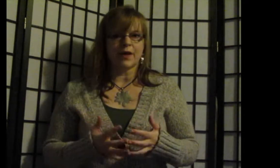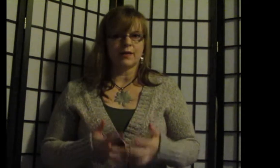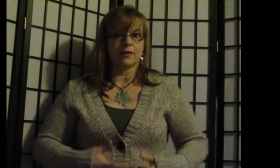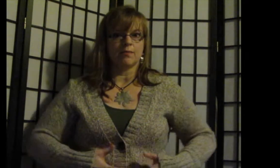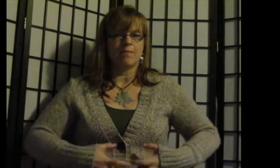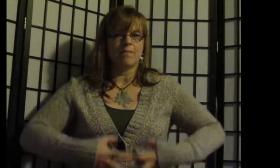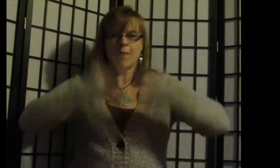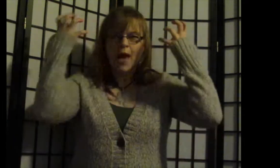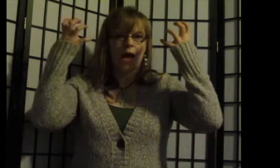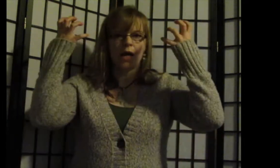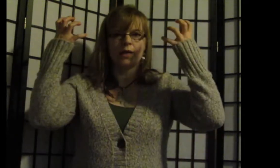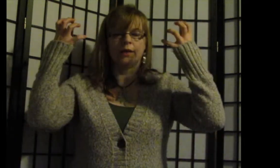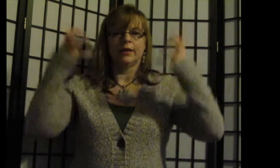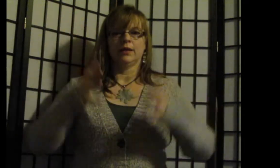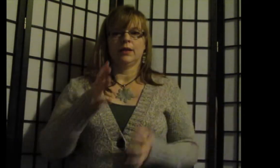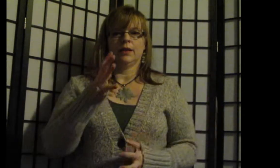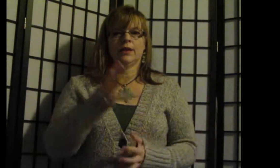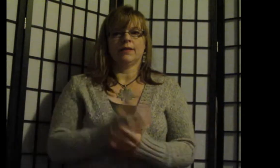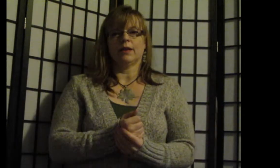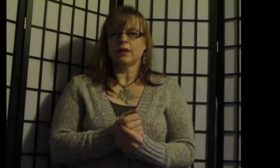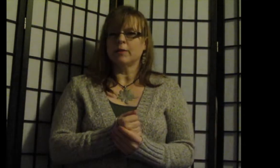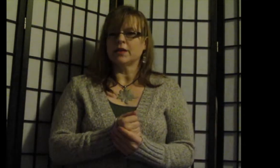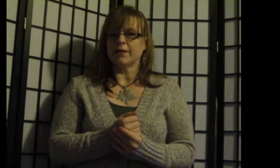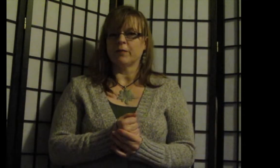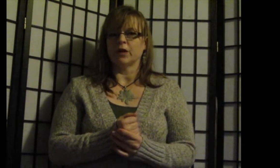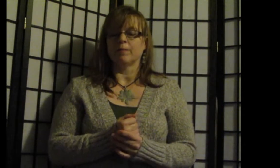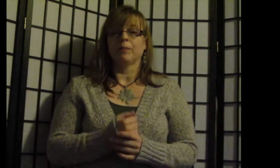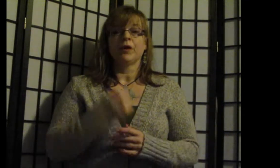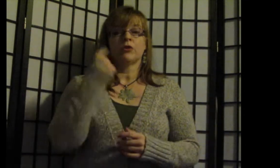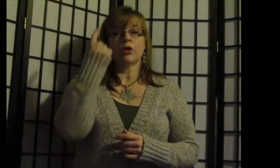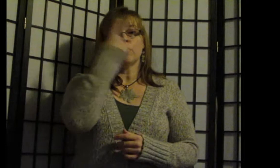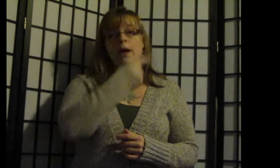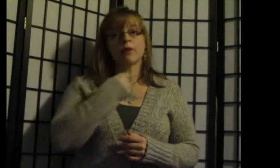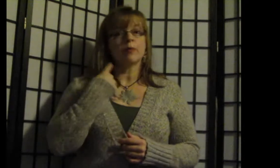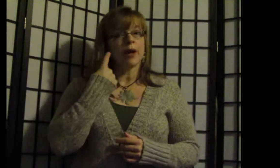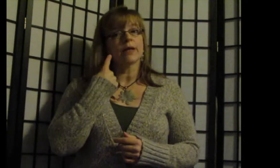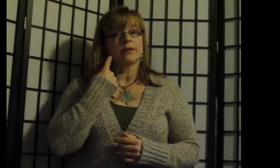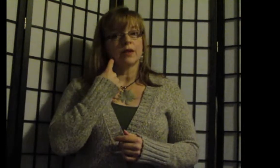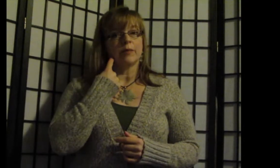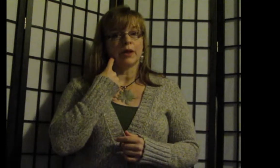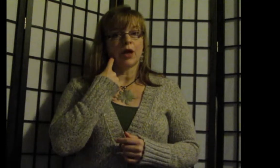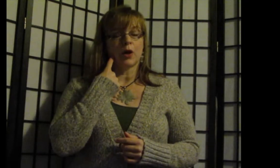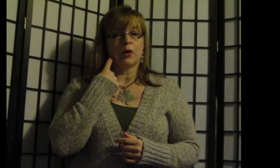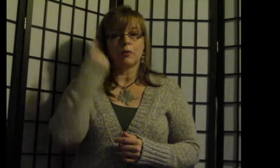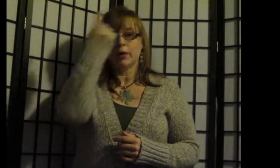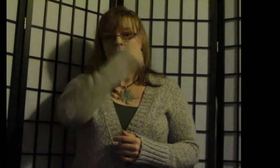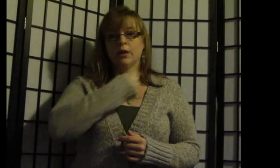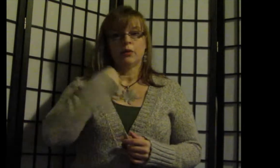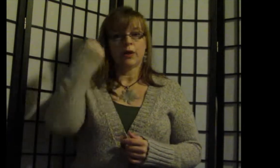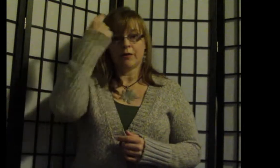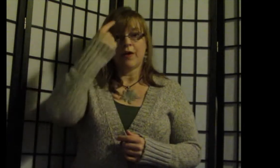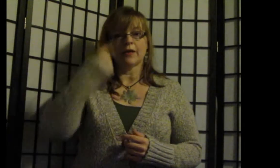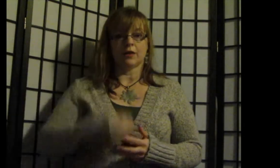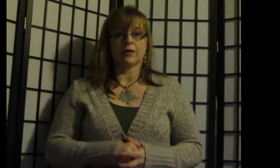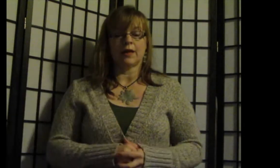as mad. It's a little bit different. So you might want to practice in the mirror at home what your face looks